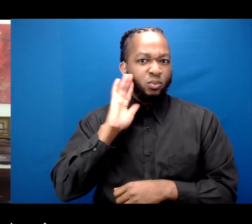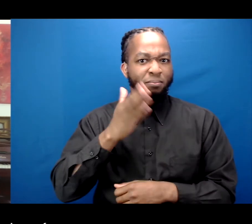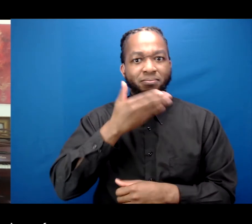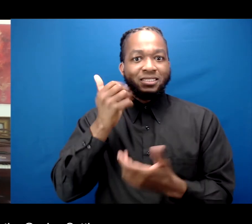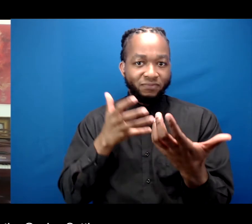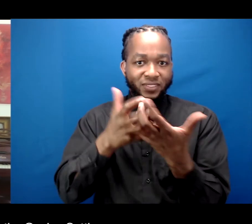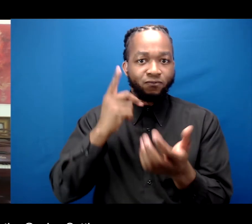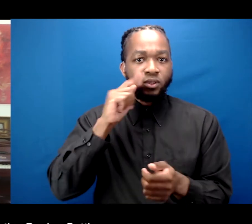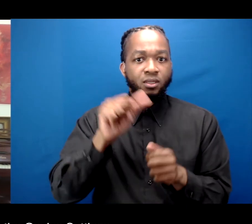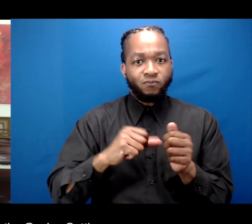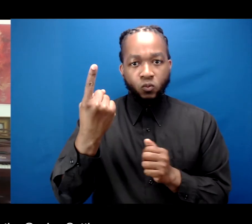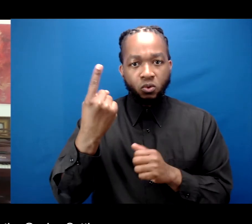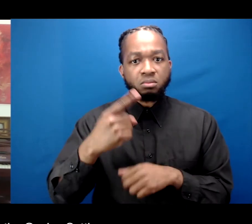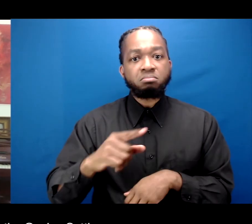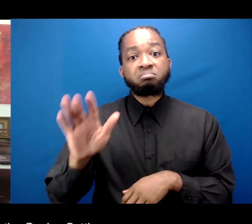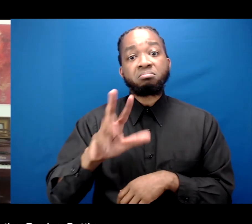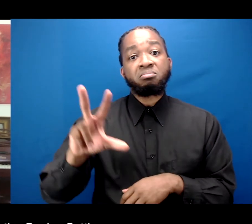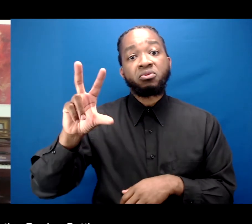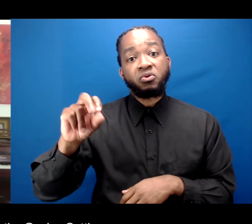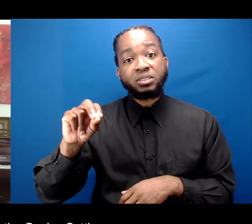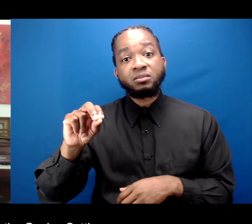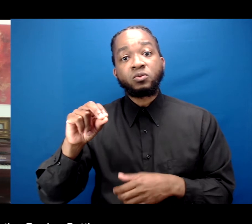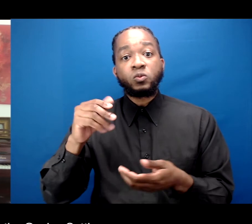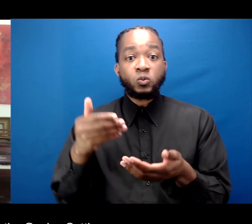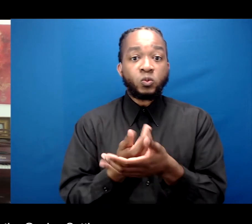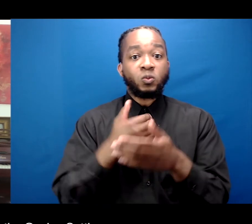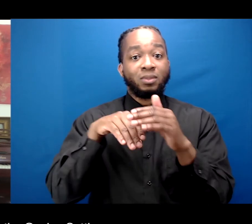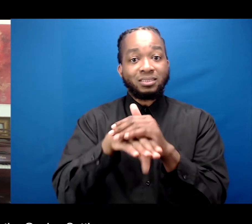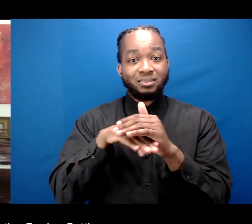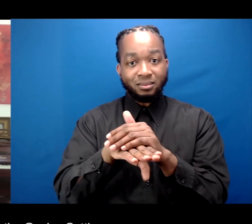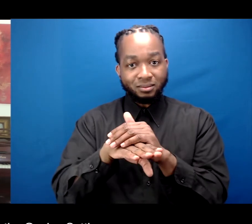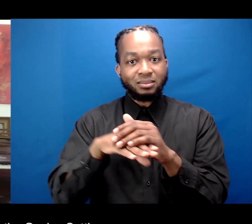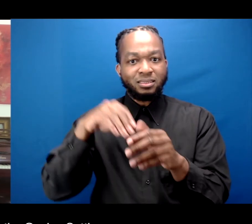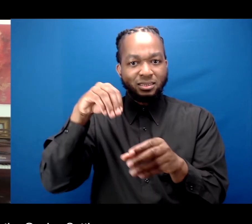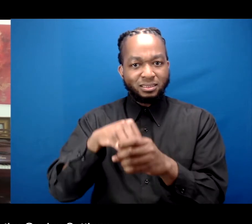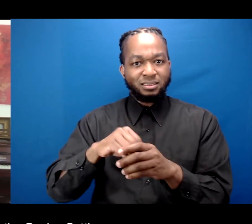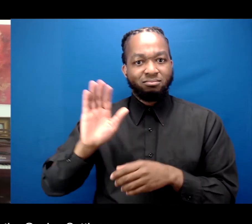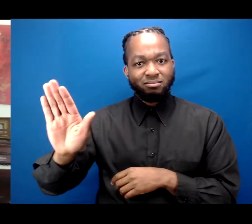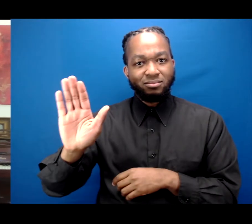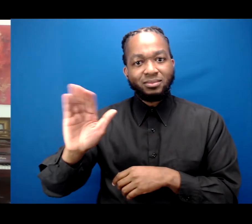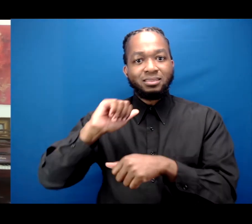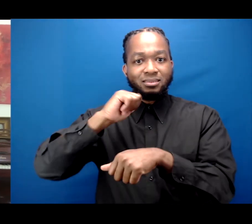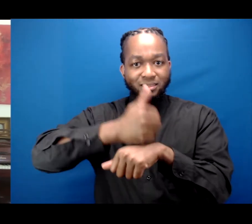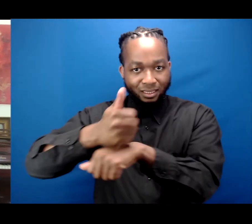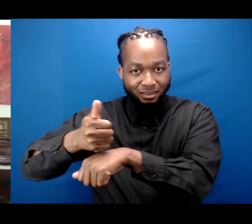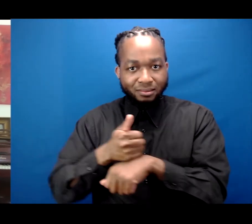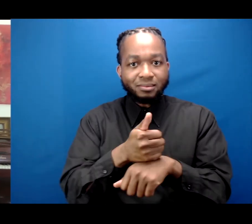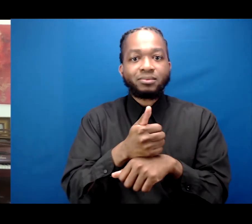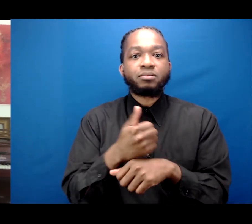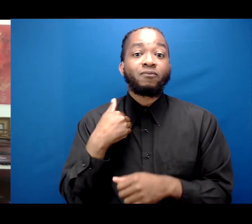including a brand new accessibility tab into the Oculus settings menu. There you'll find tools and features that enable